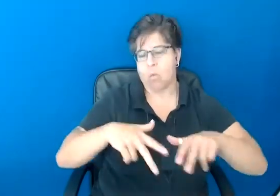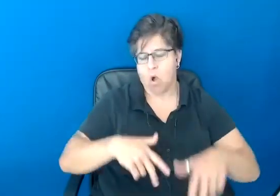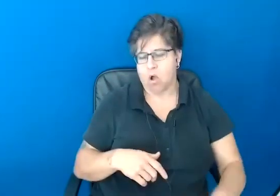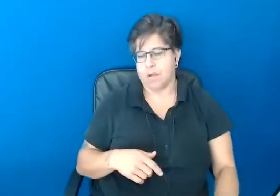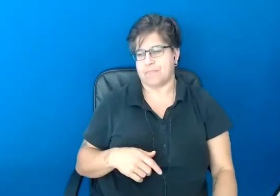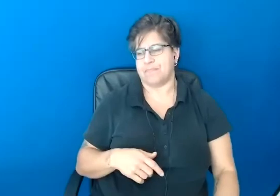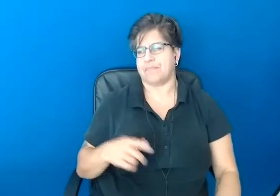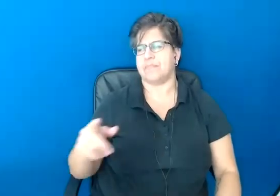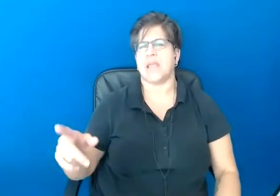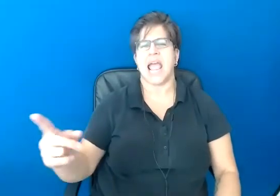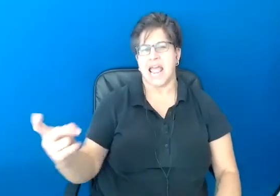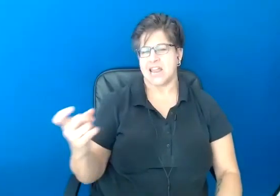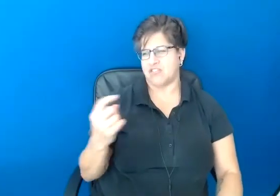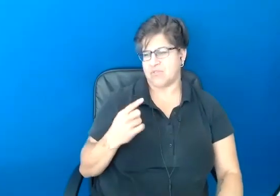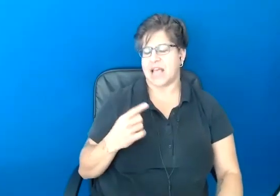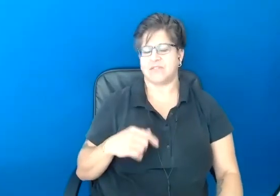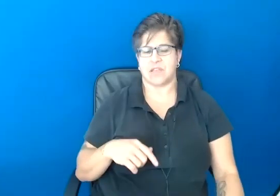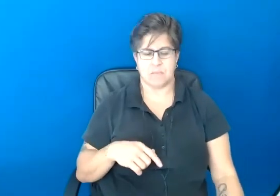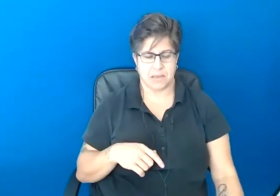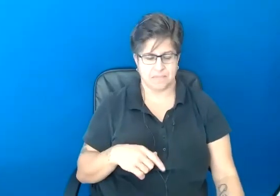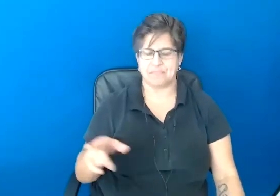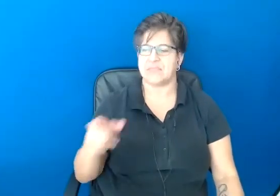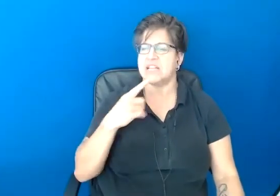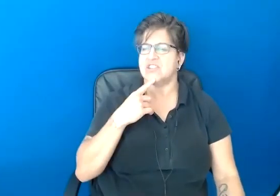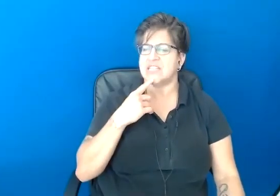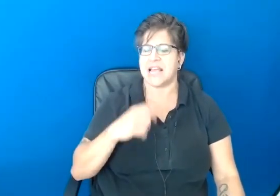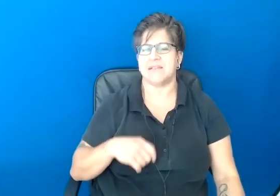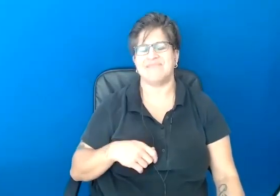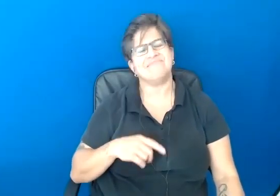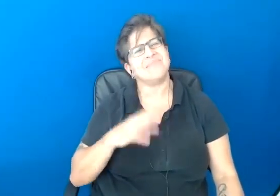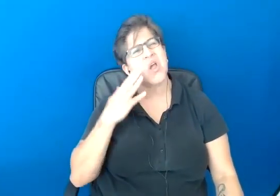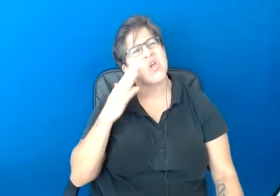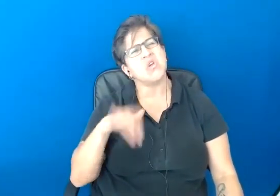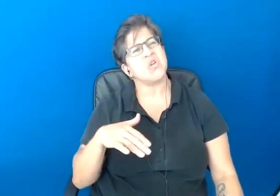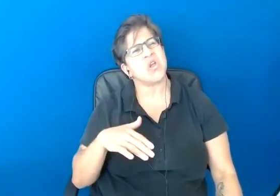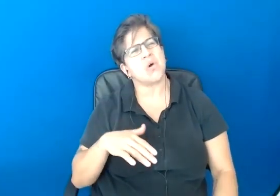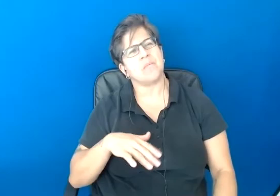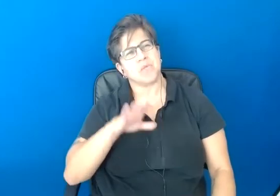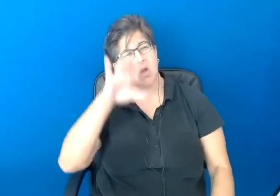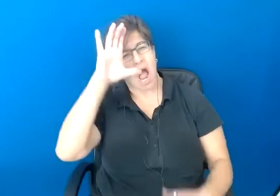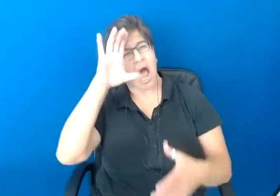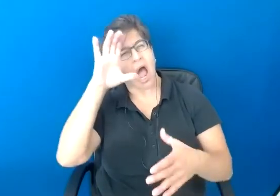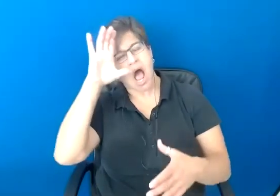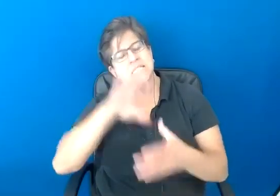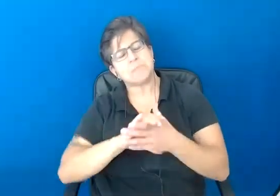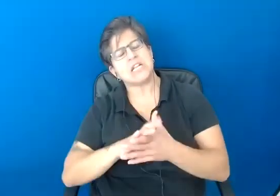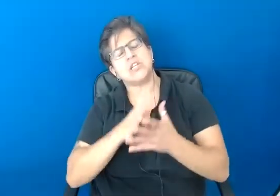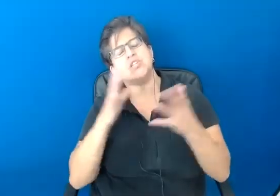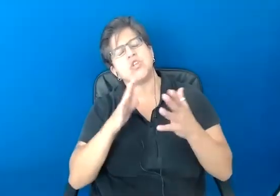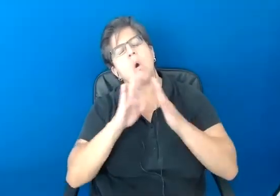calmness to? I said, well, one thing, he meditates twice a day. Come hell or high water, you can count on